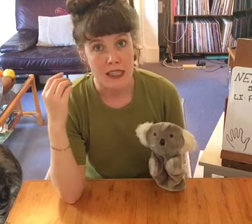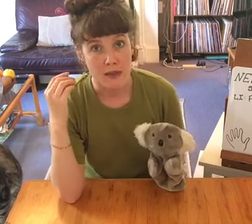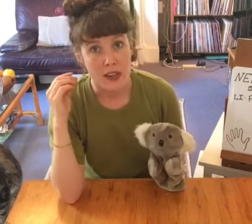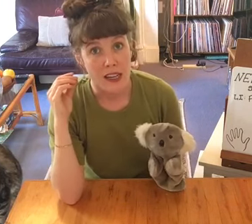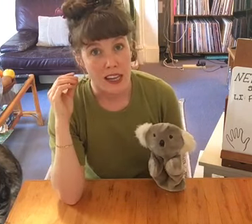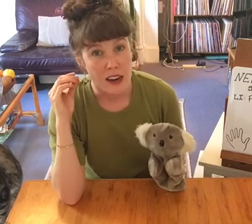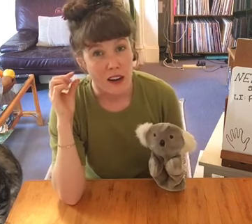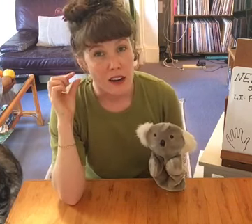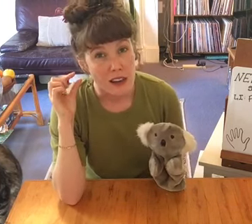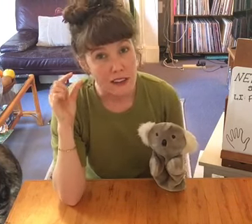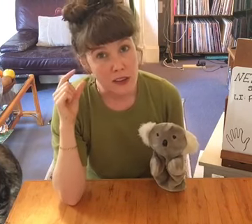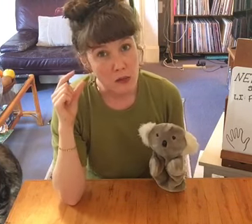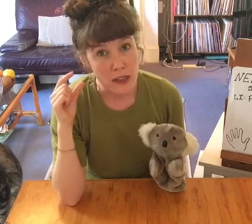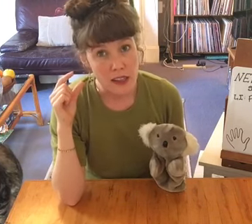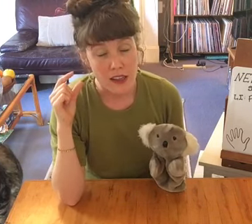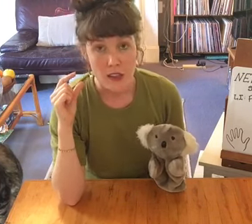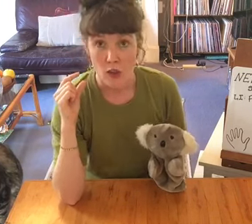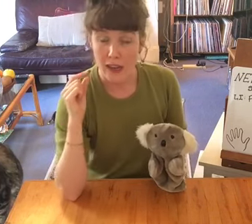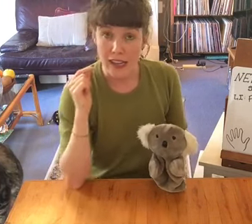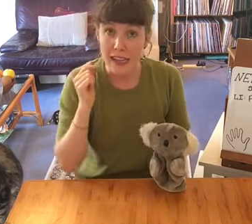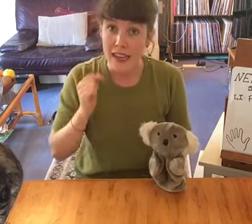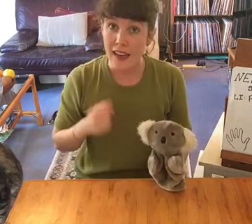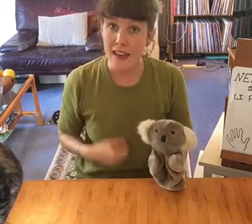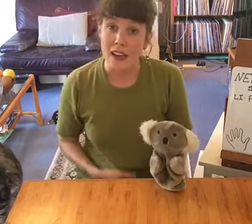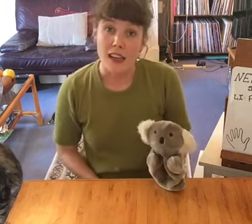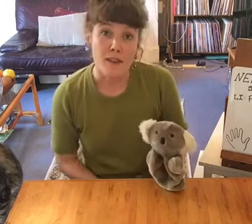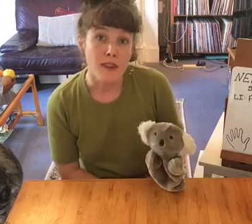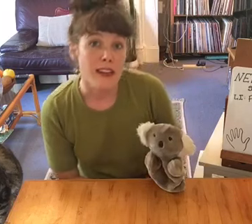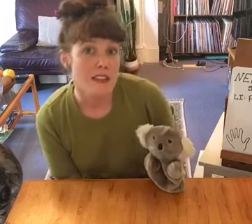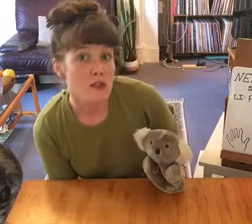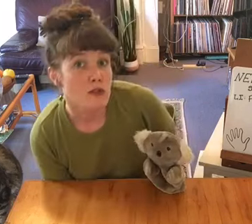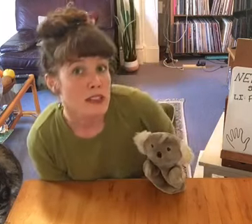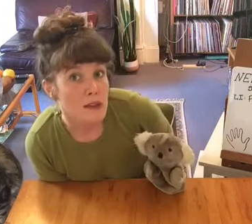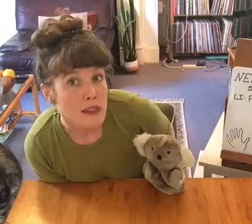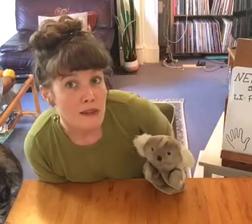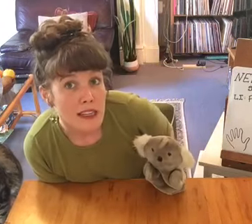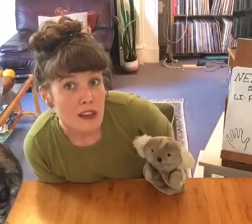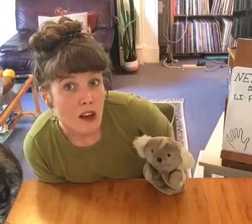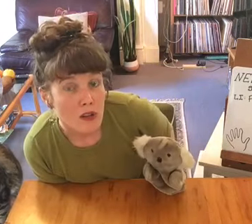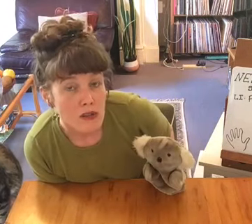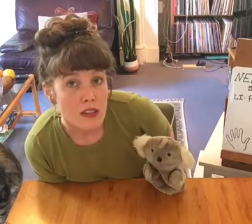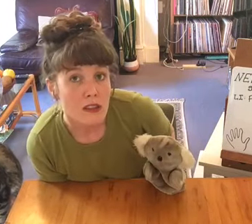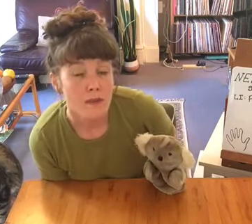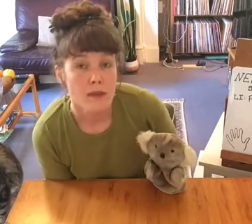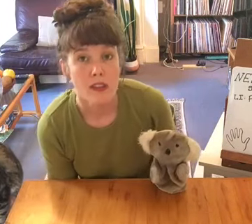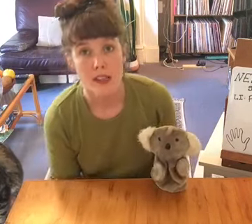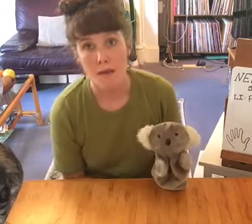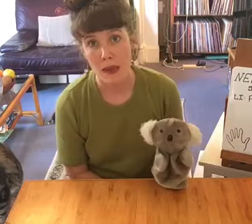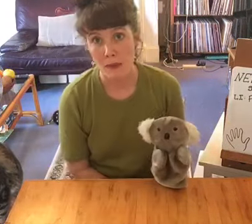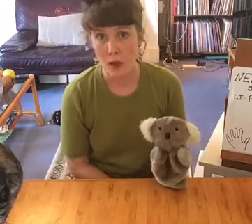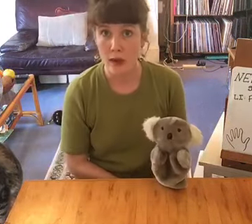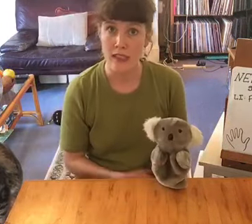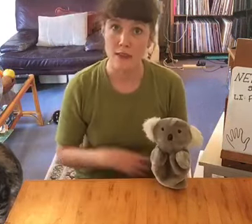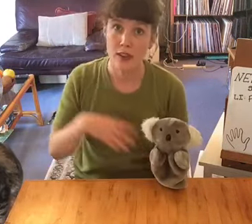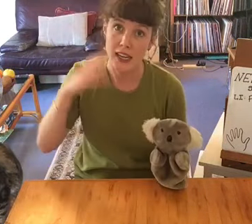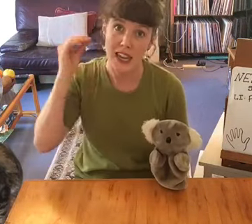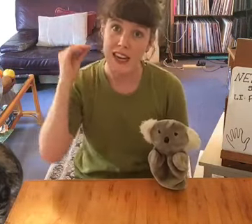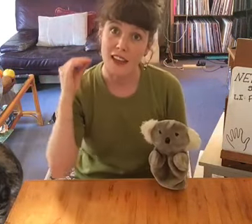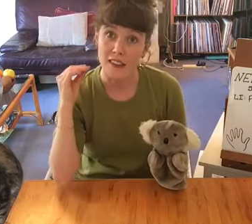can hear a little bit, so they could hear if they listened really close. Some people who are deaf can hear nothing at